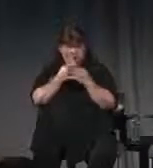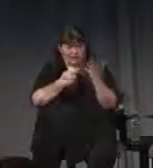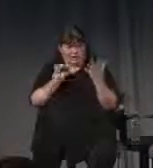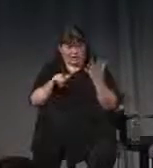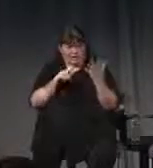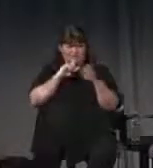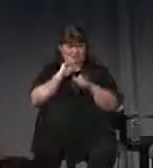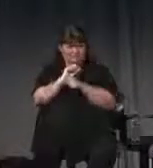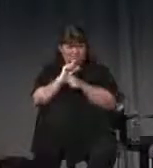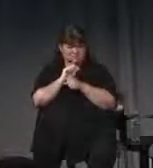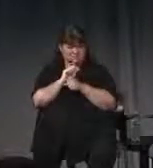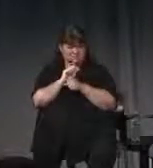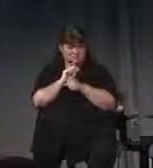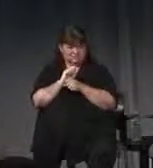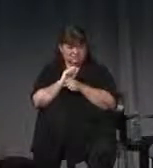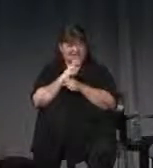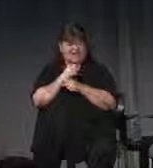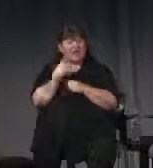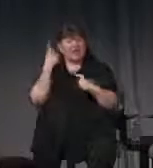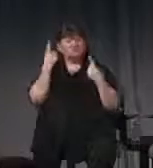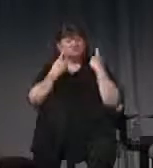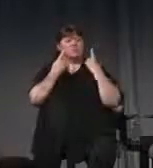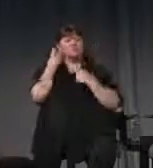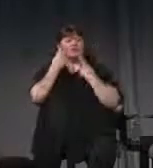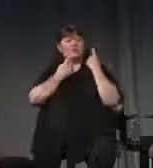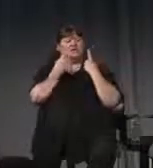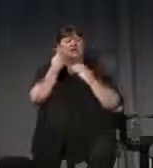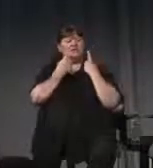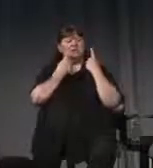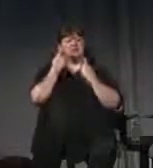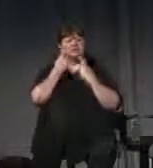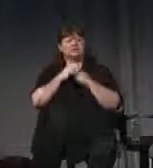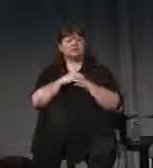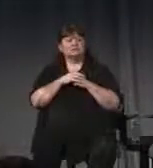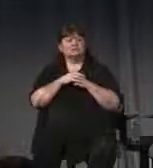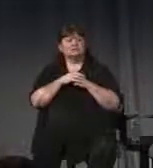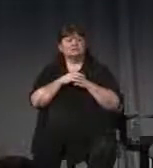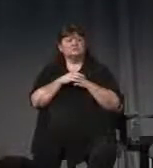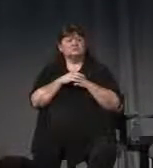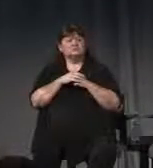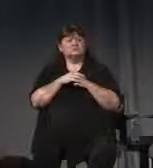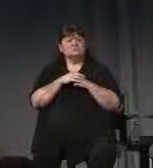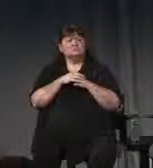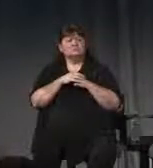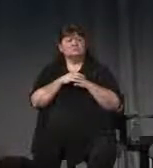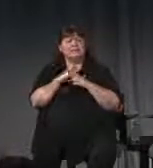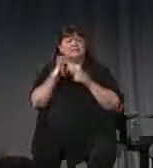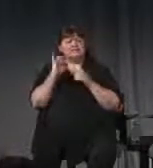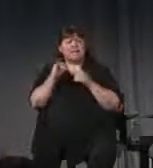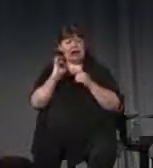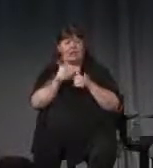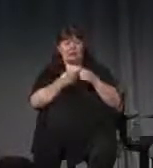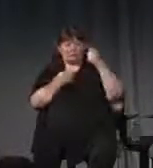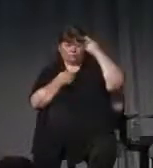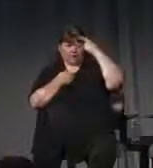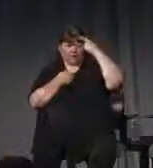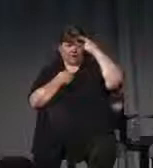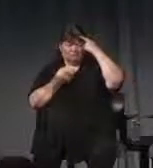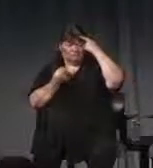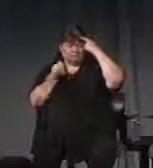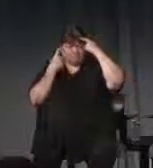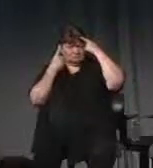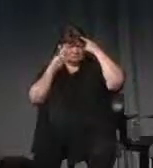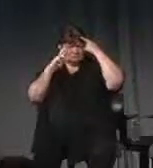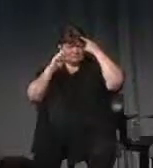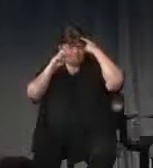was. And I was wondering how much of that is like just our brain knowing what reverb kind of sounds like